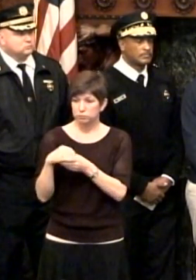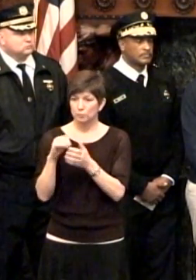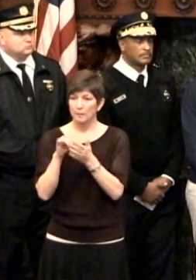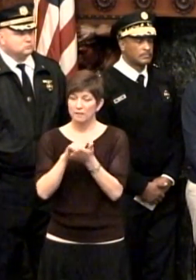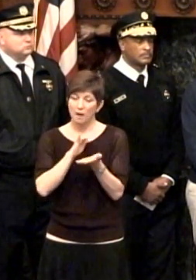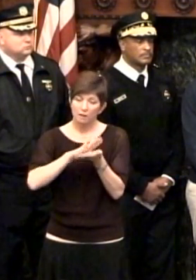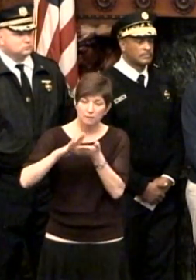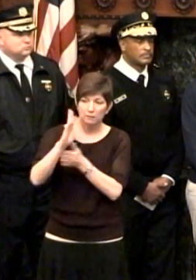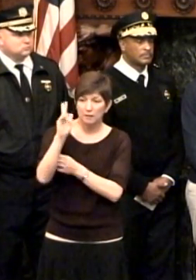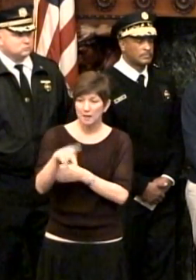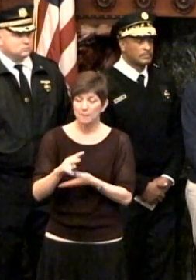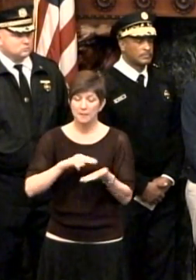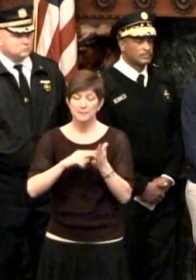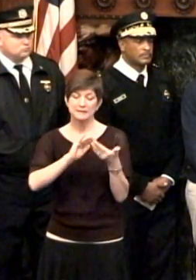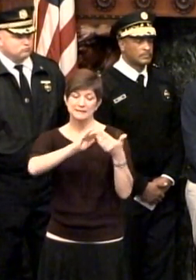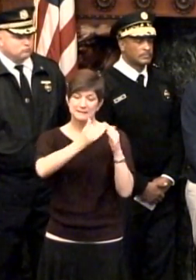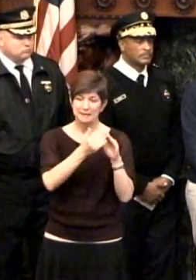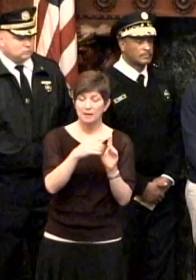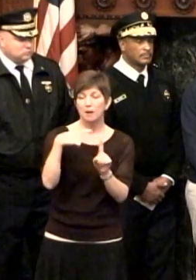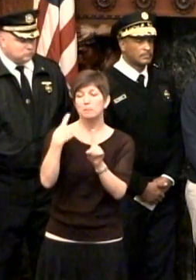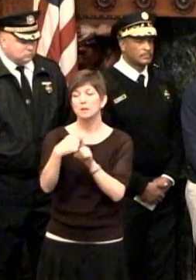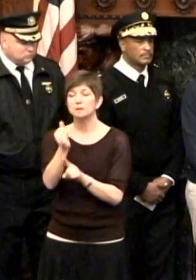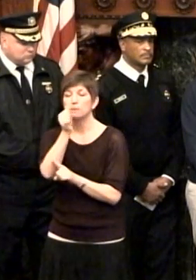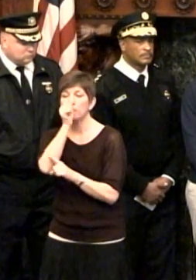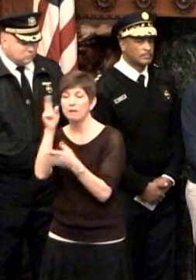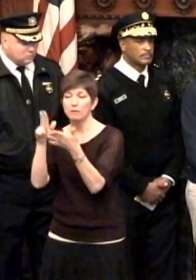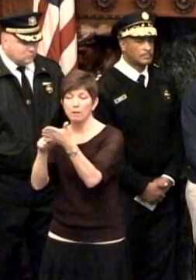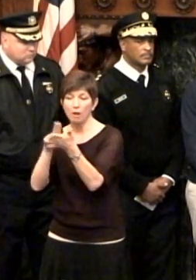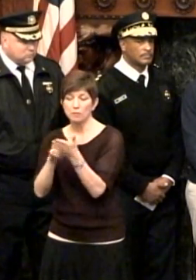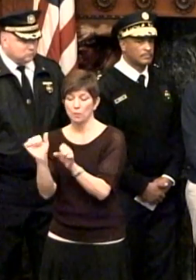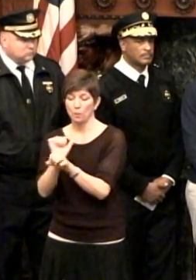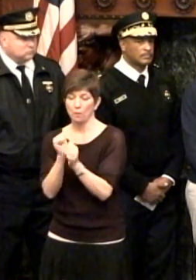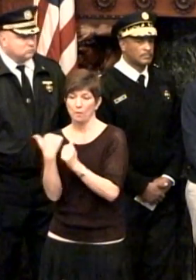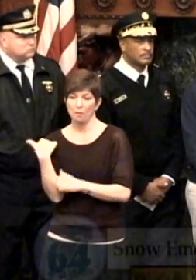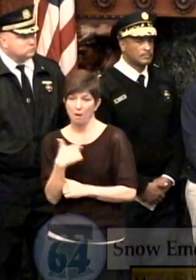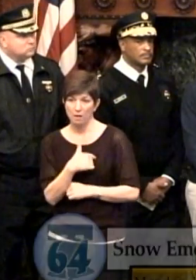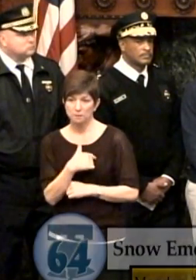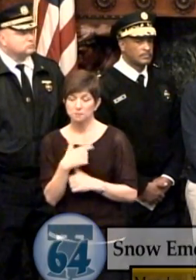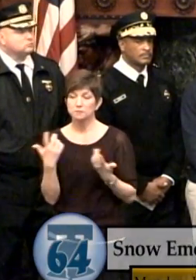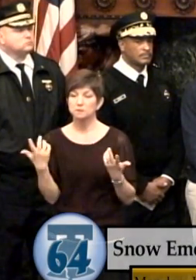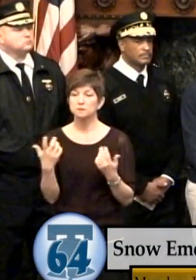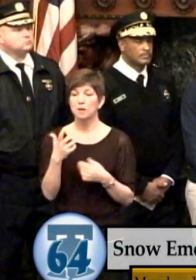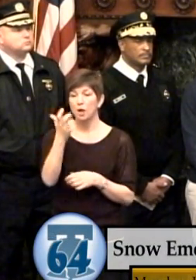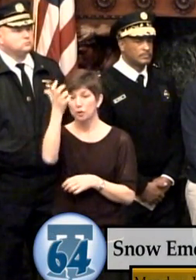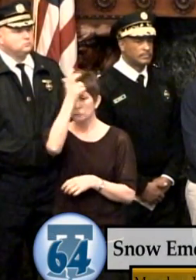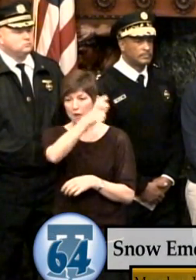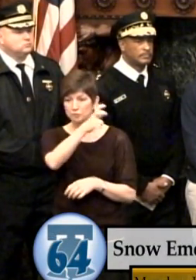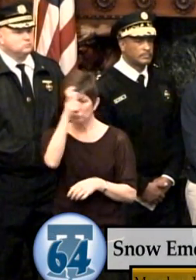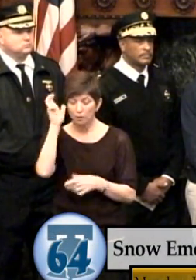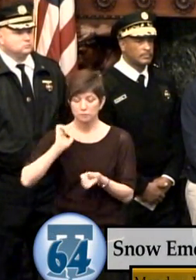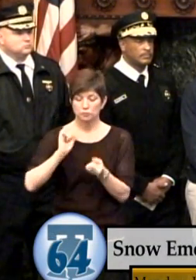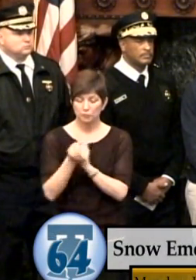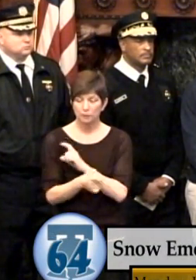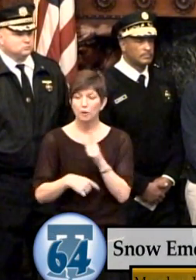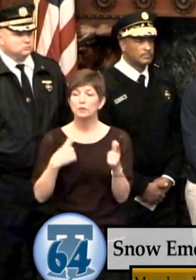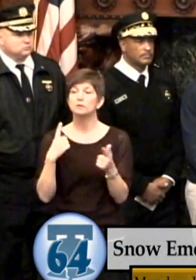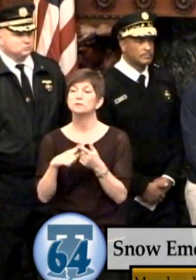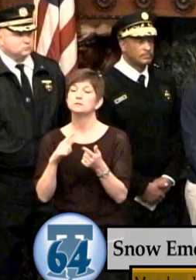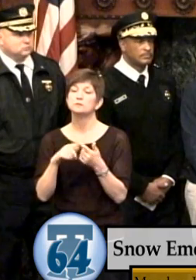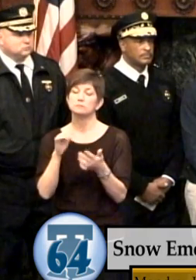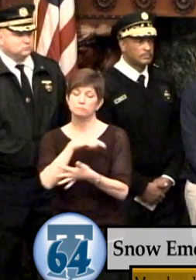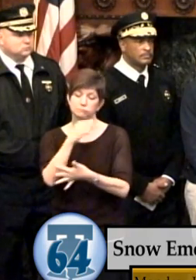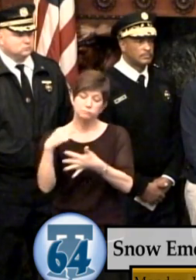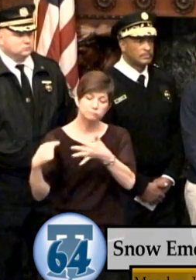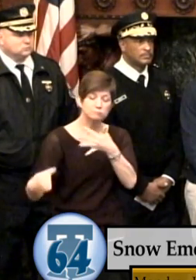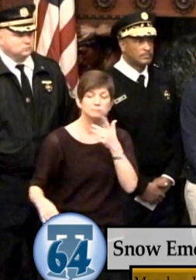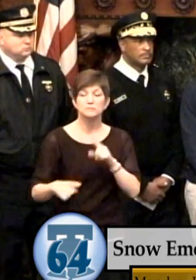That's a combination of city and private contractors who work with us. We're converting trash trucks, trash compactors, a